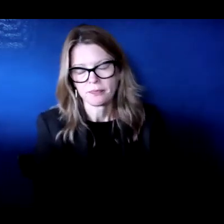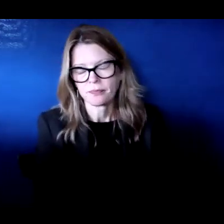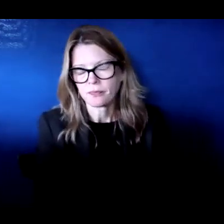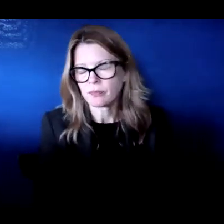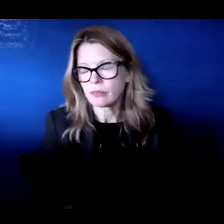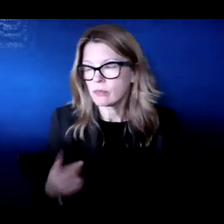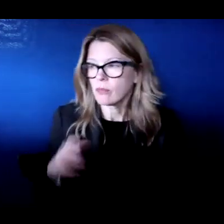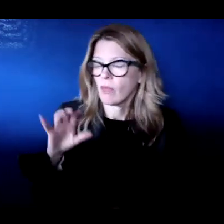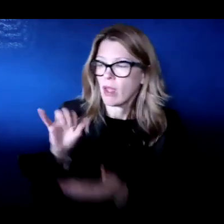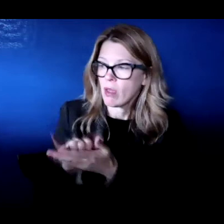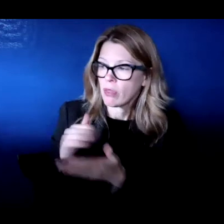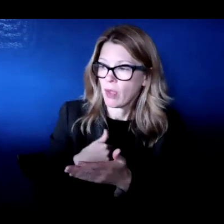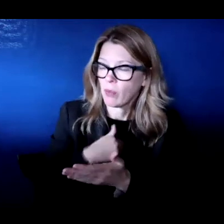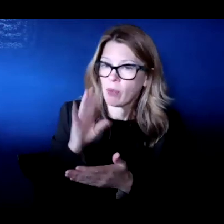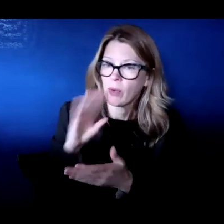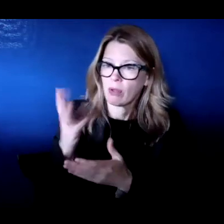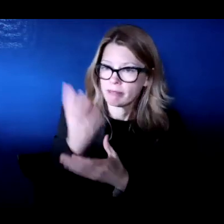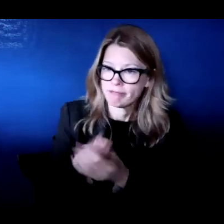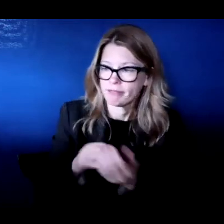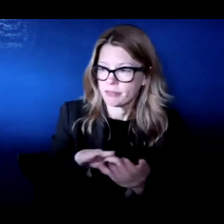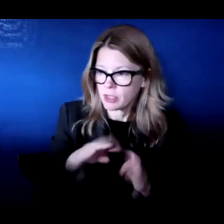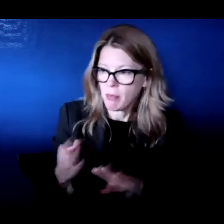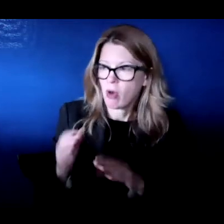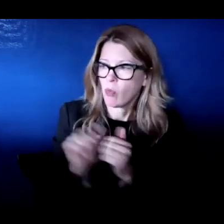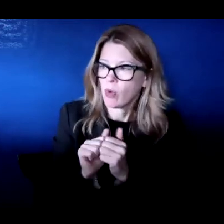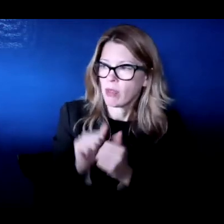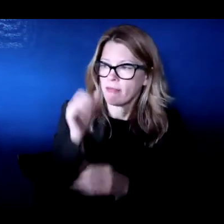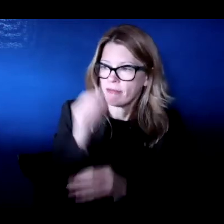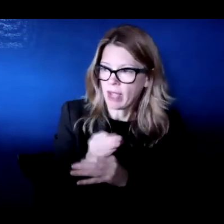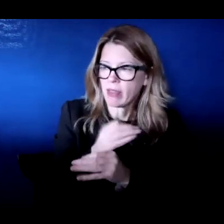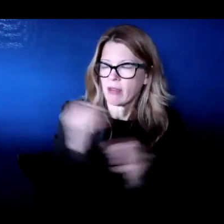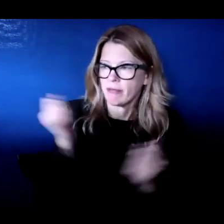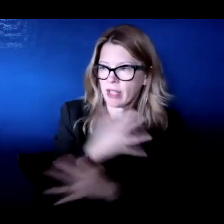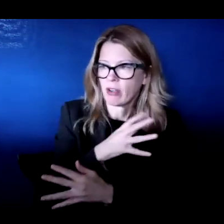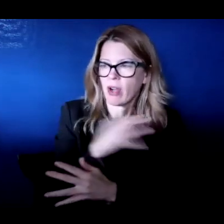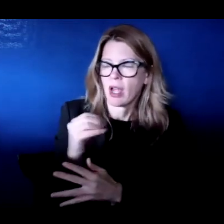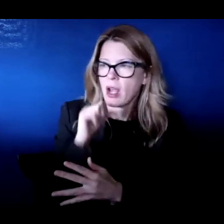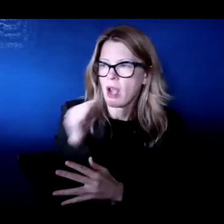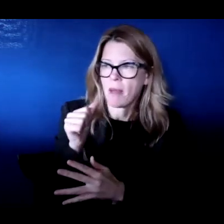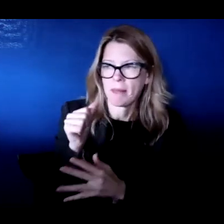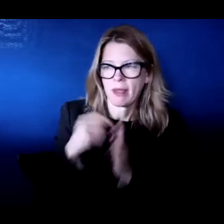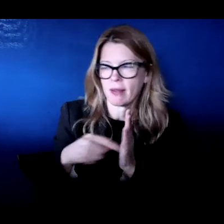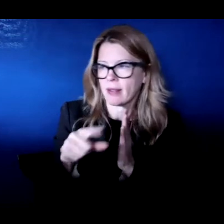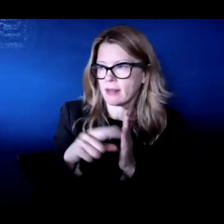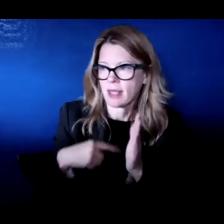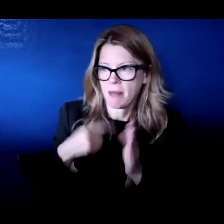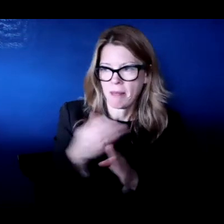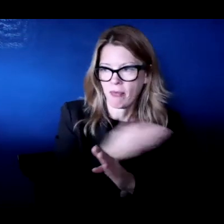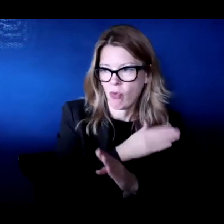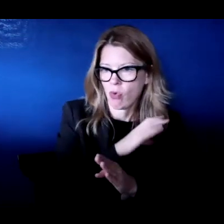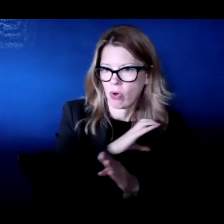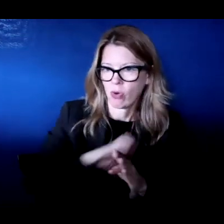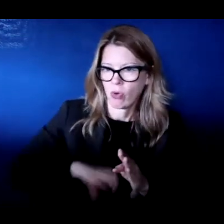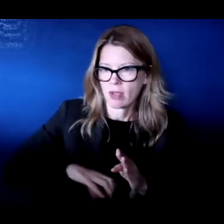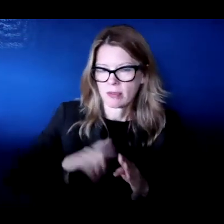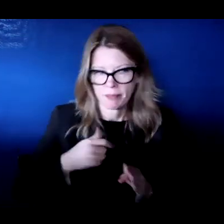That we may depart this life in your faith and fear, and not be condemned before the great judgment seat of Christ, we